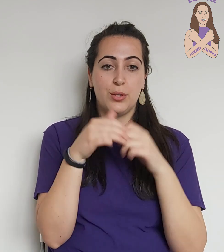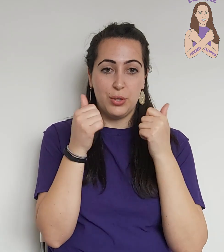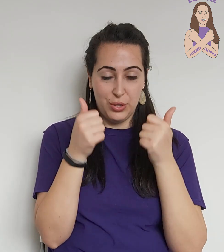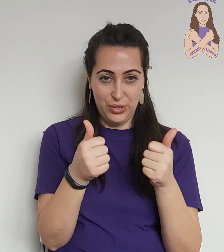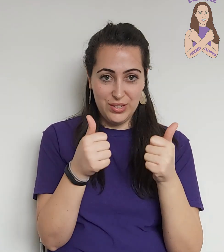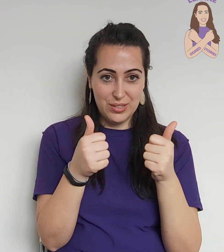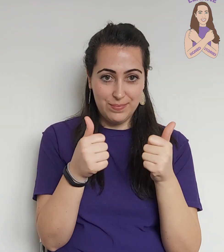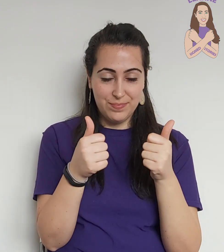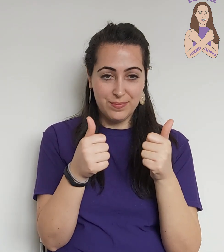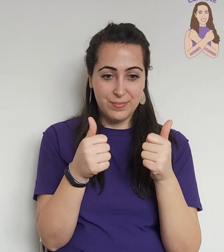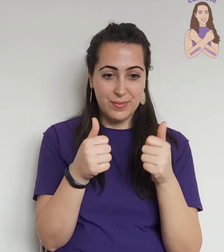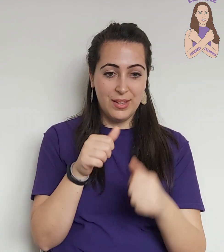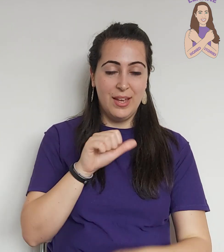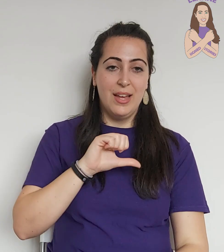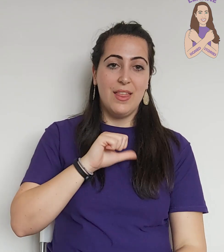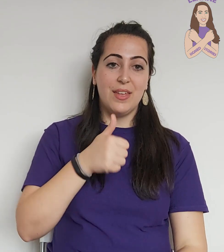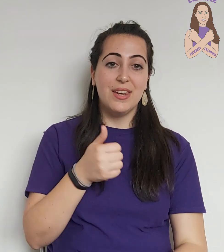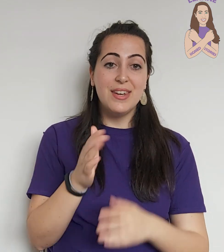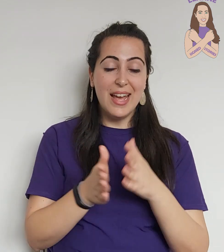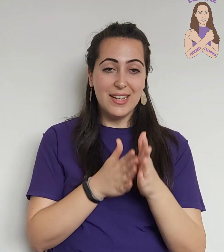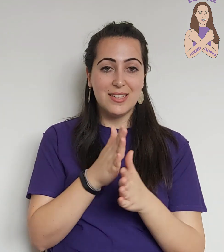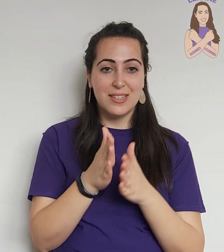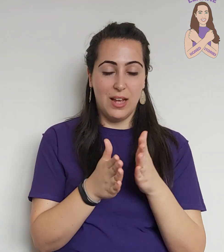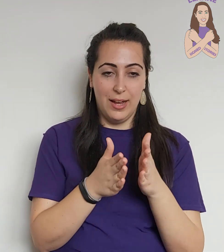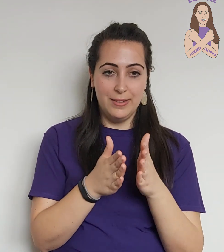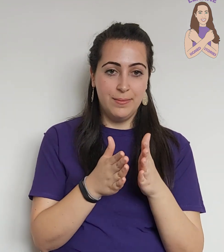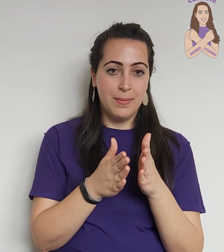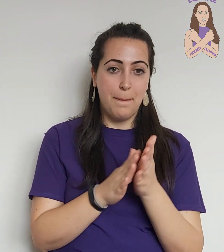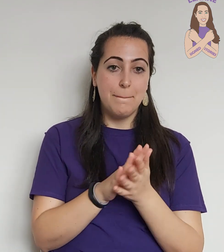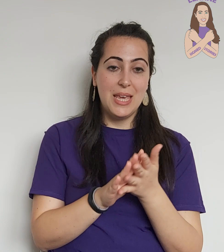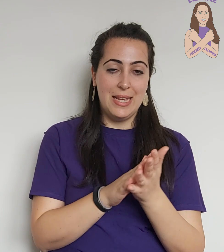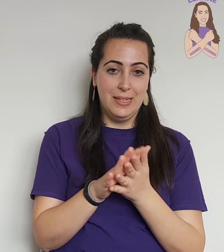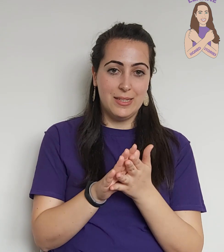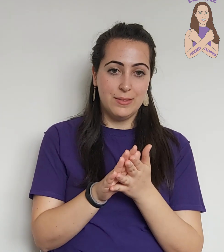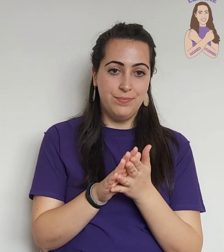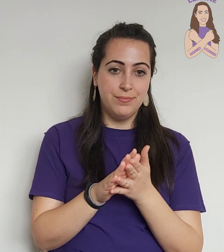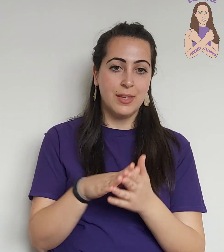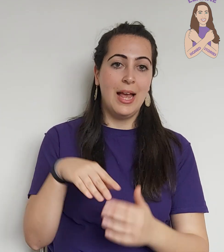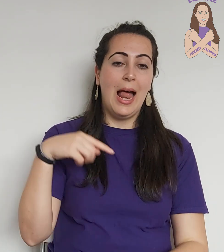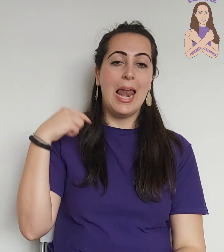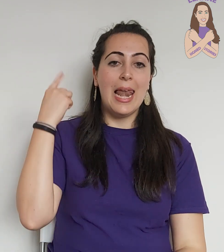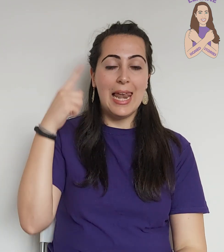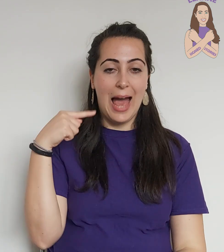Good. The next sign means loud,